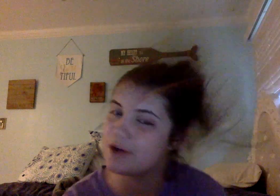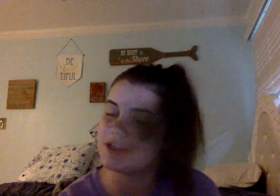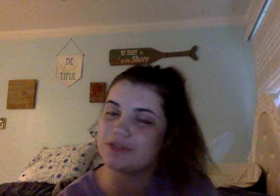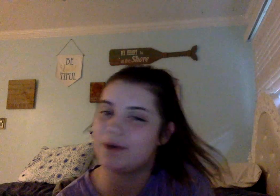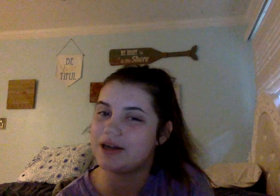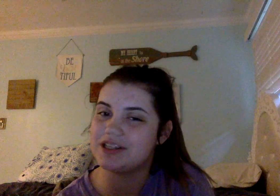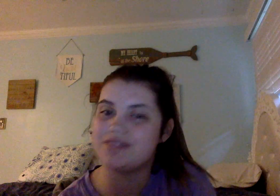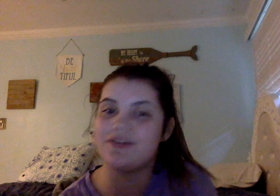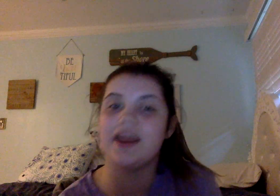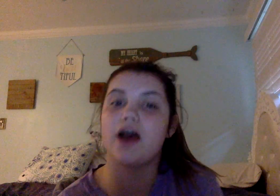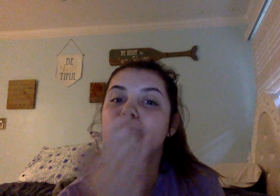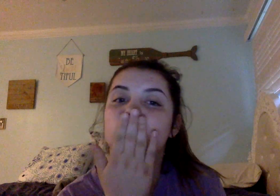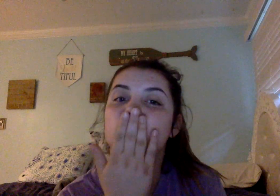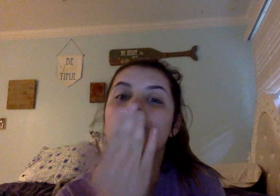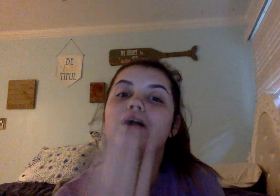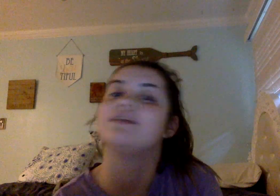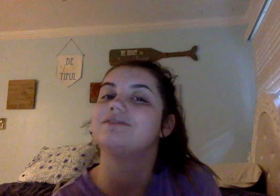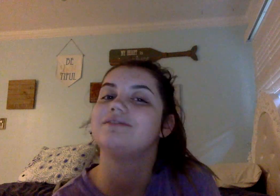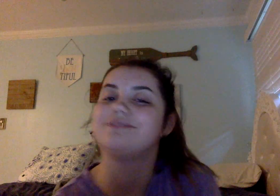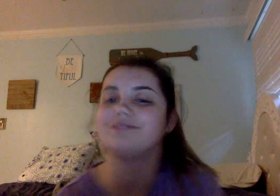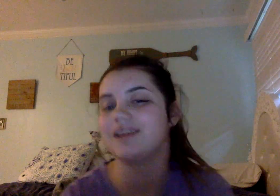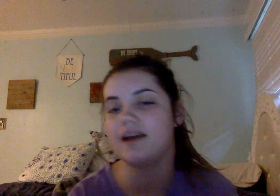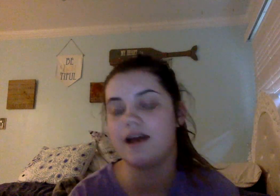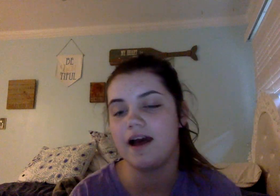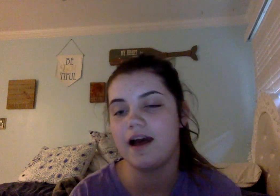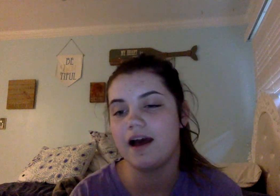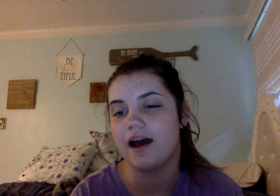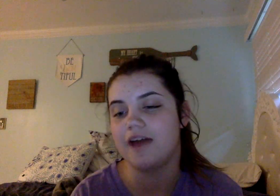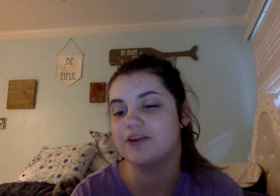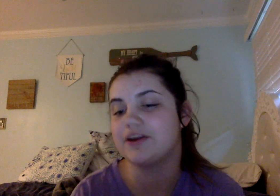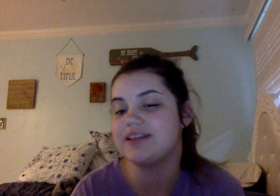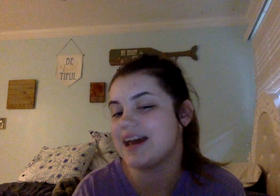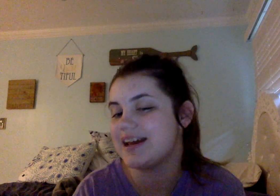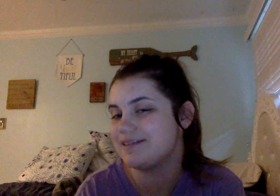thank you guys so much for watching this video. Have a great day.